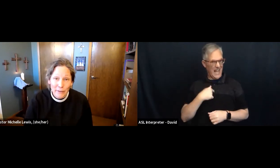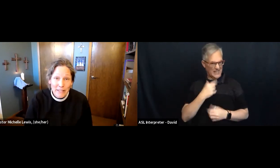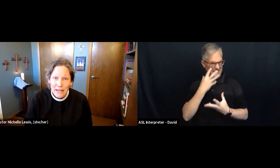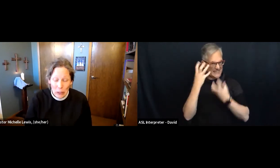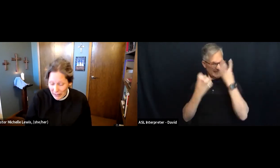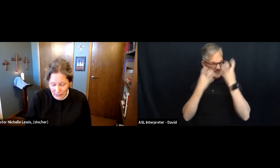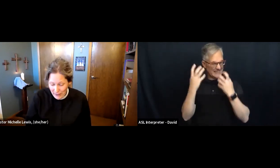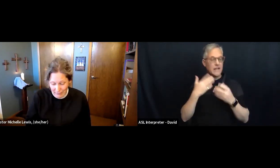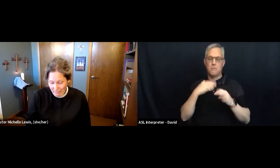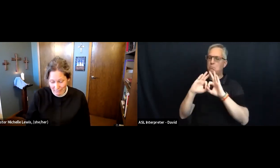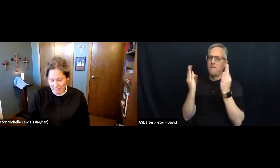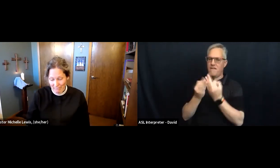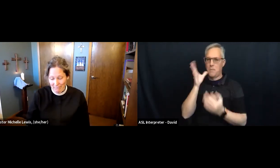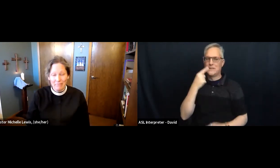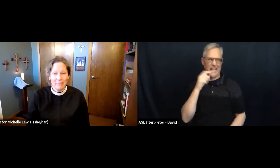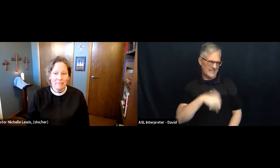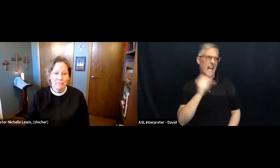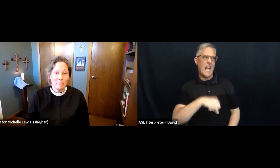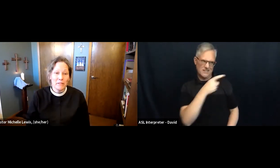I don't want to help anyone,